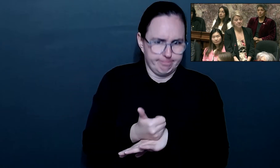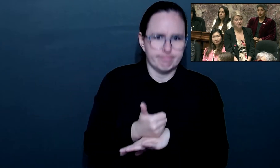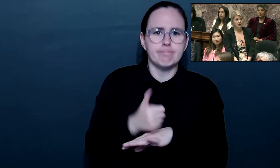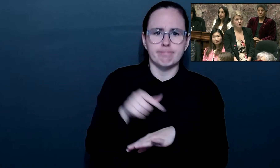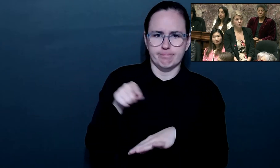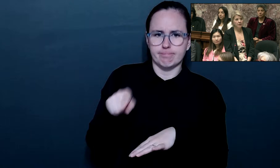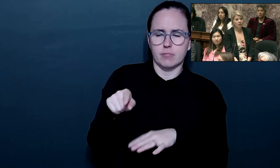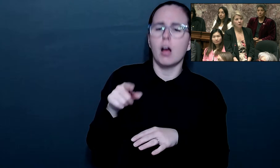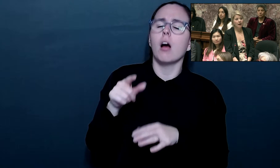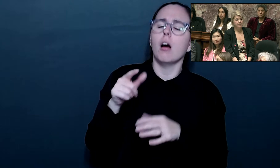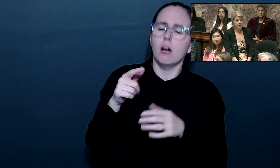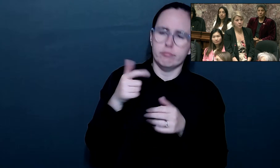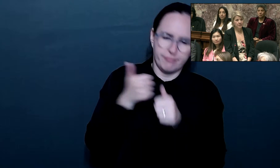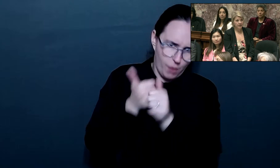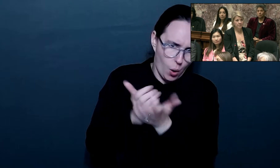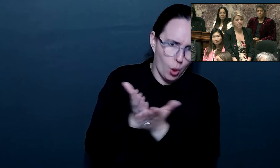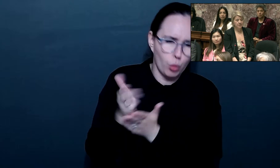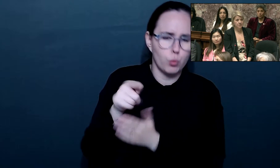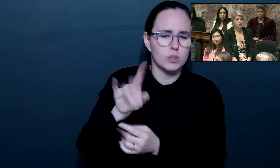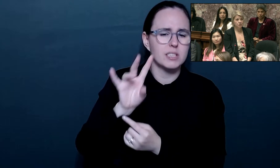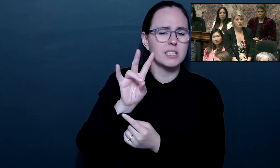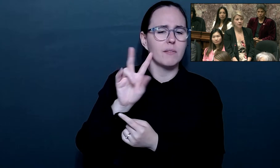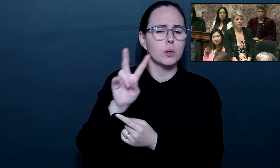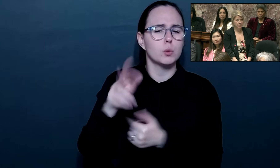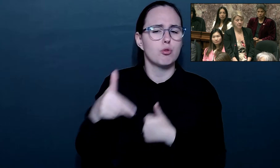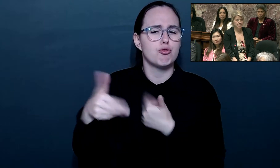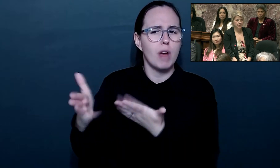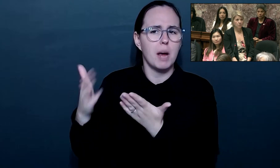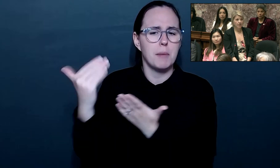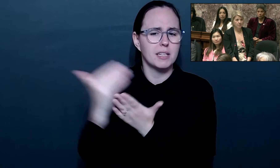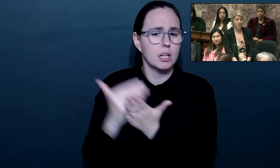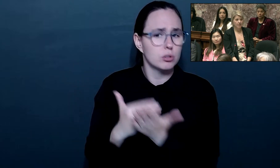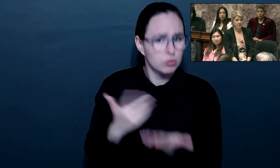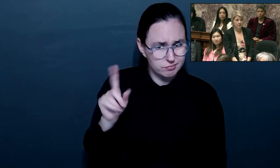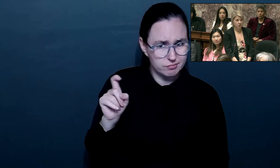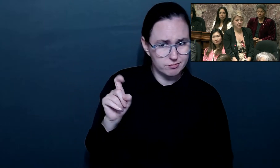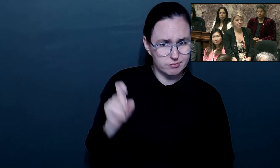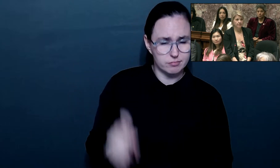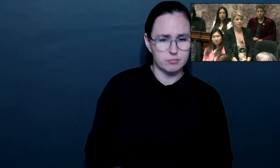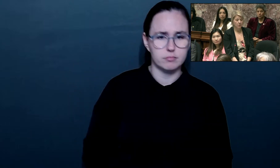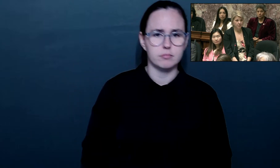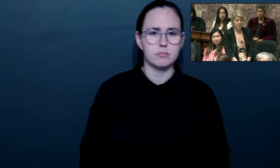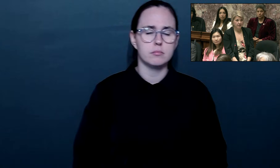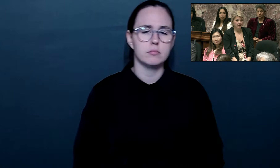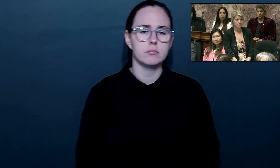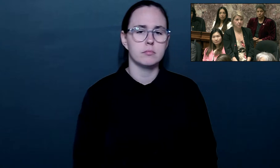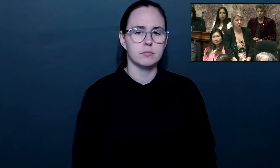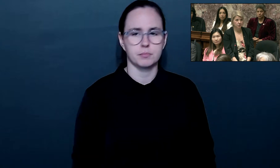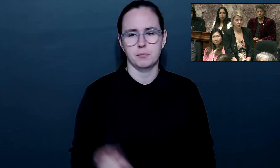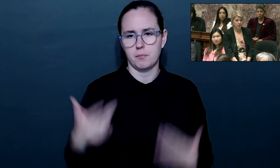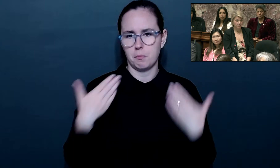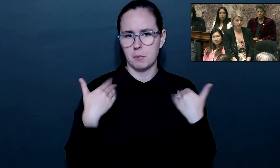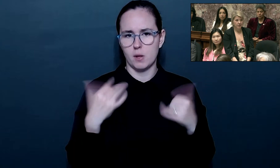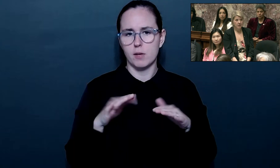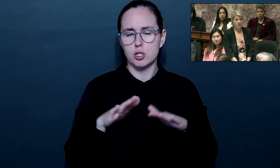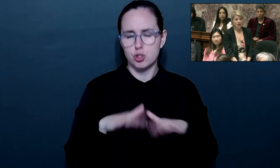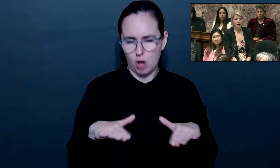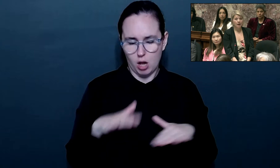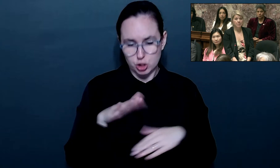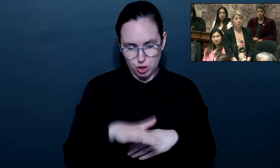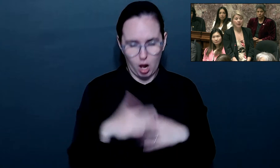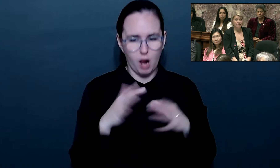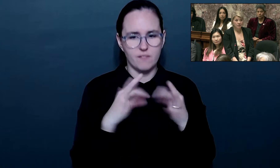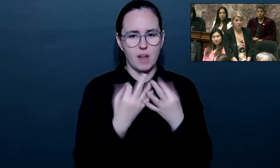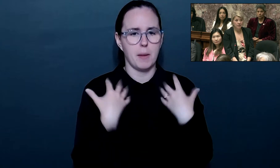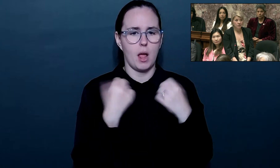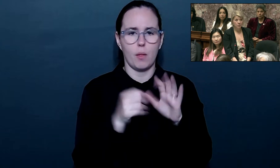Honourable Speaker. We are absolutely committed to implementing the recommendations of the Representative of Children and Youth. I